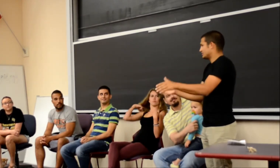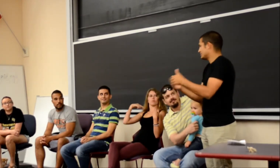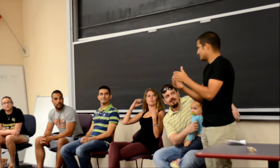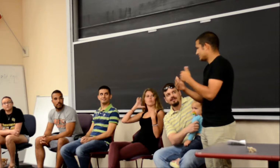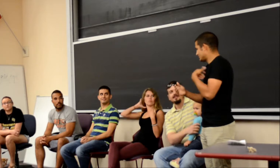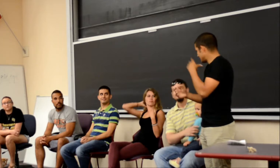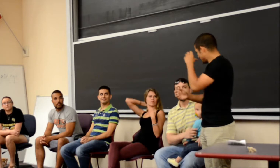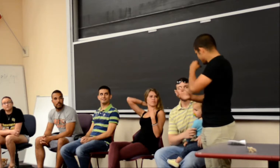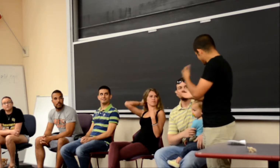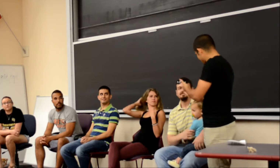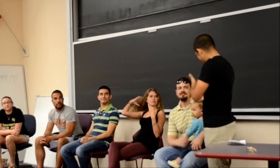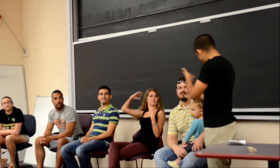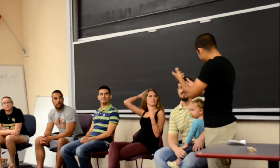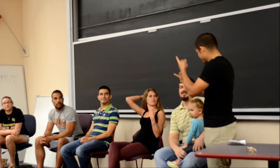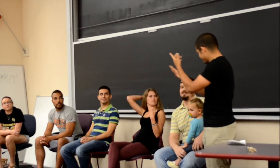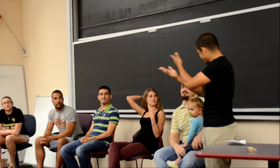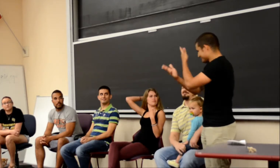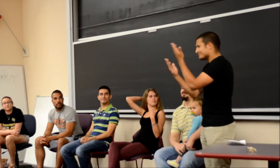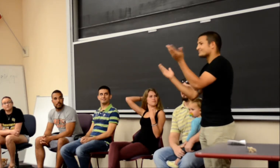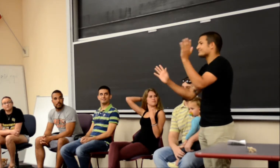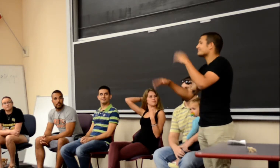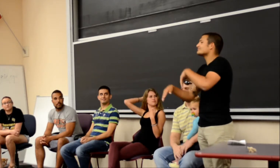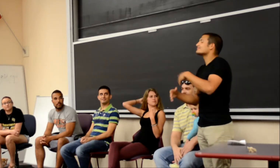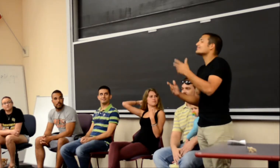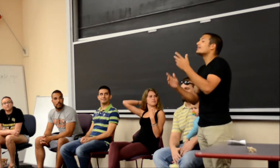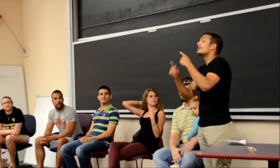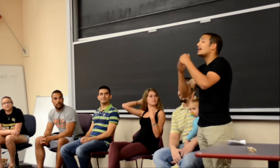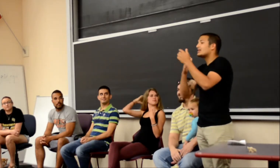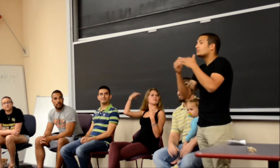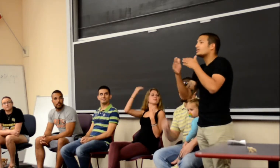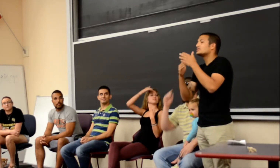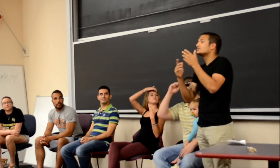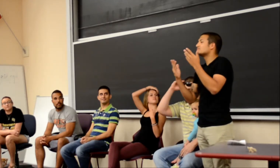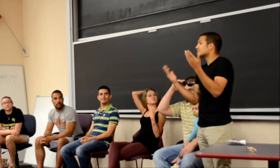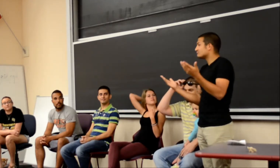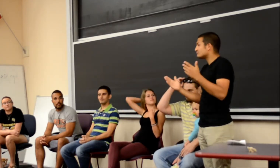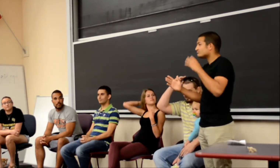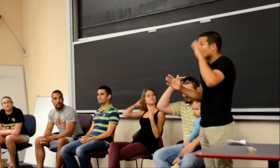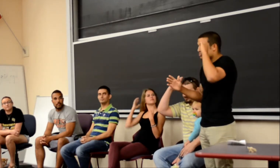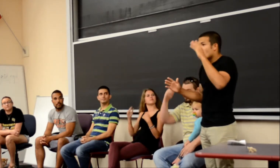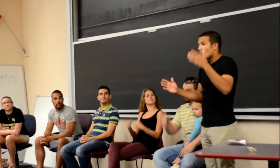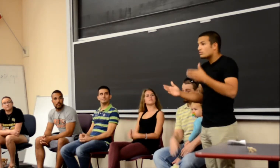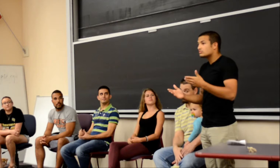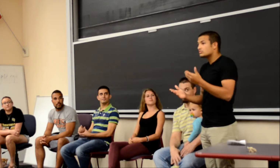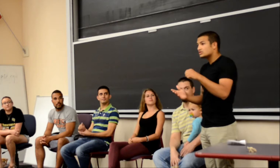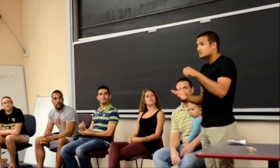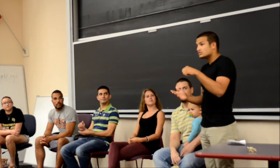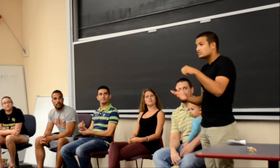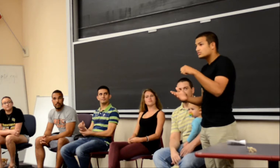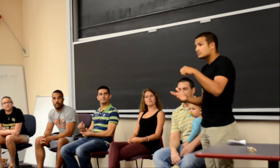We were looking for the people that were lost here on campus. Anyways,